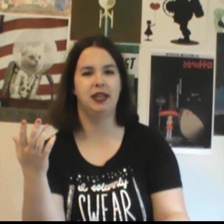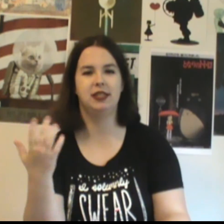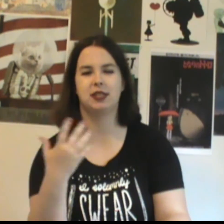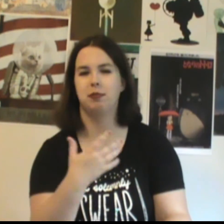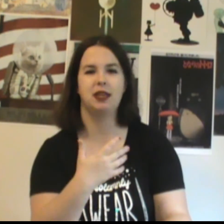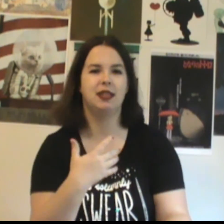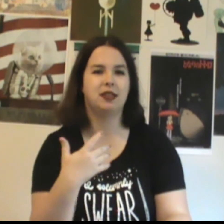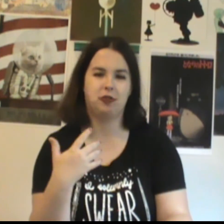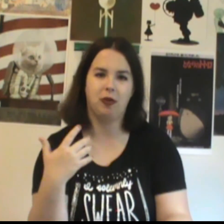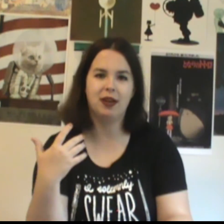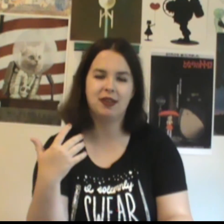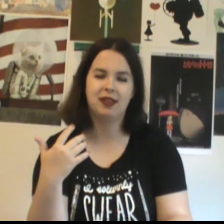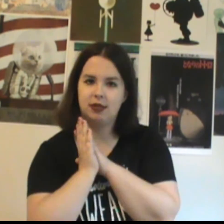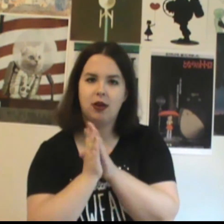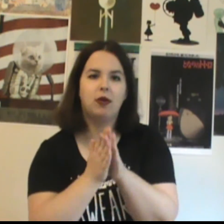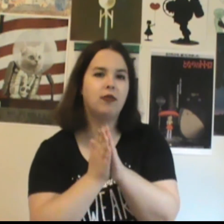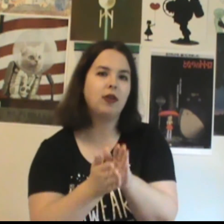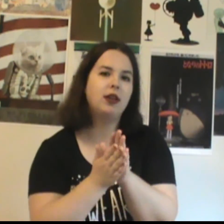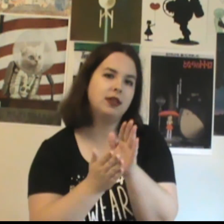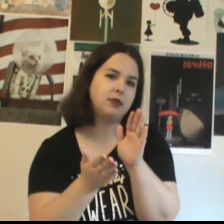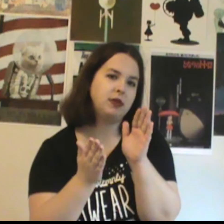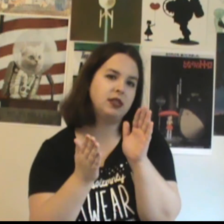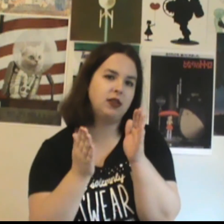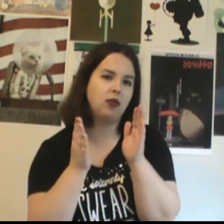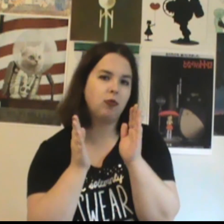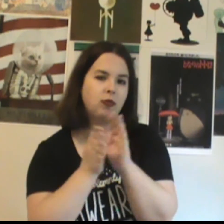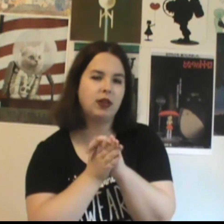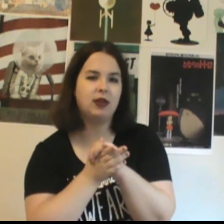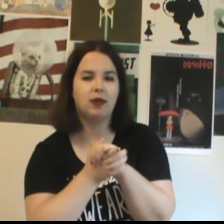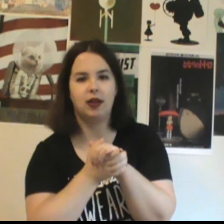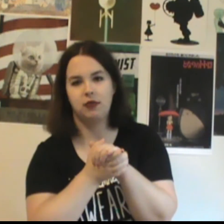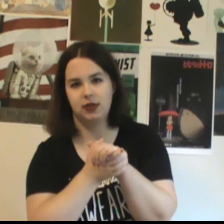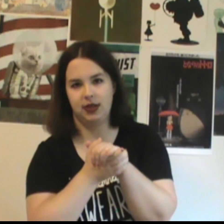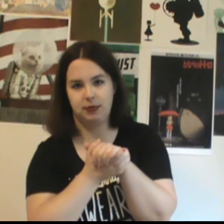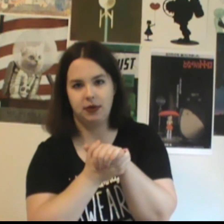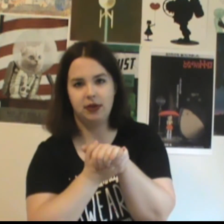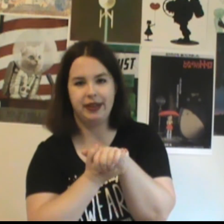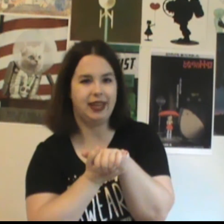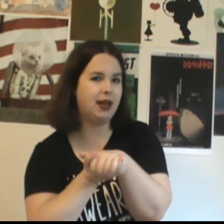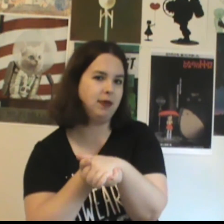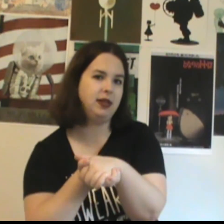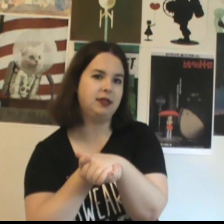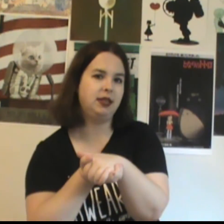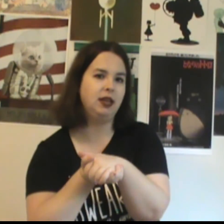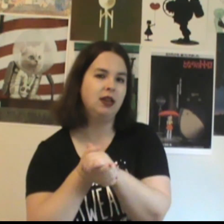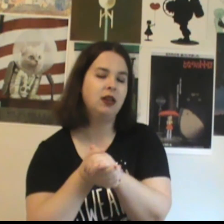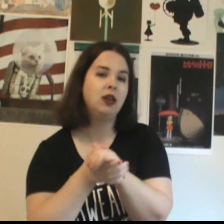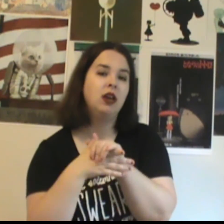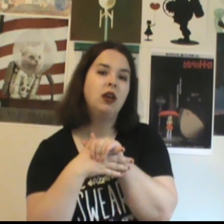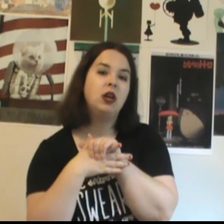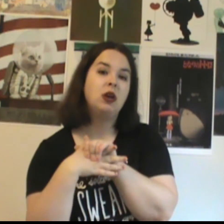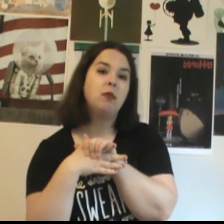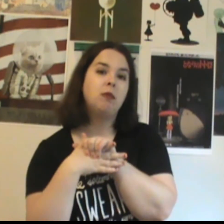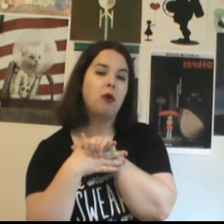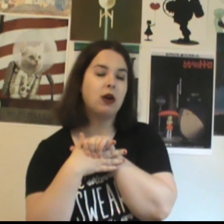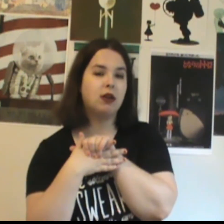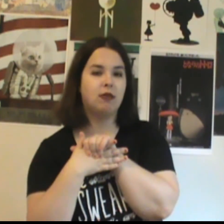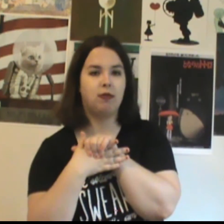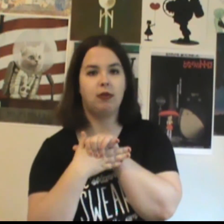plane's completely destroyed. So overall this was a really great first episode, and I can't wait to see more of what's